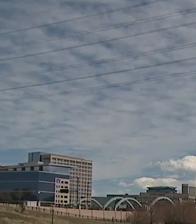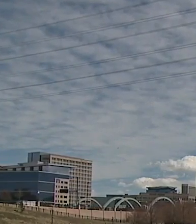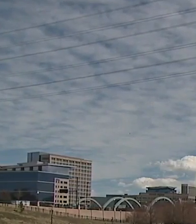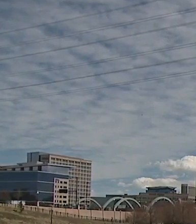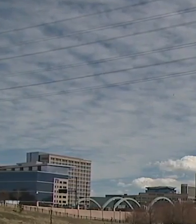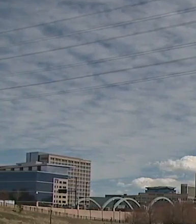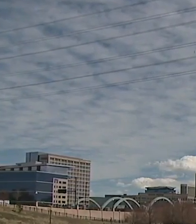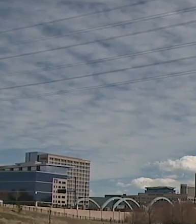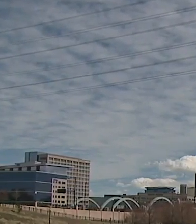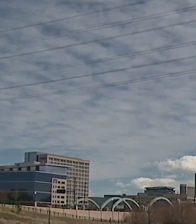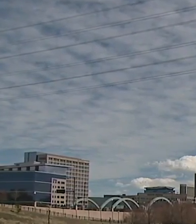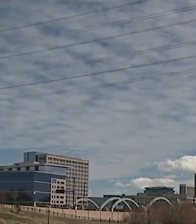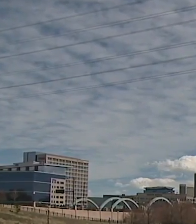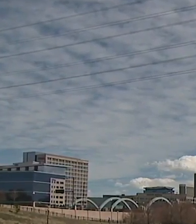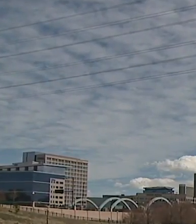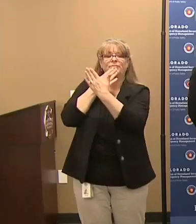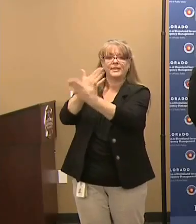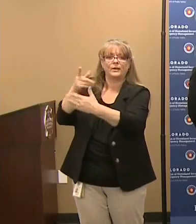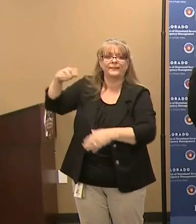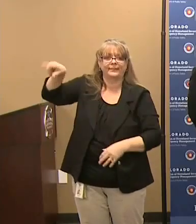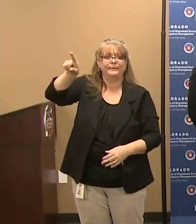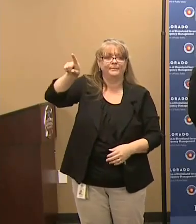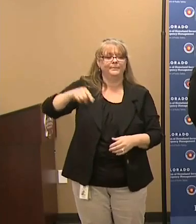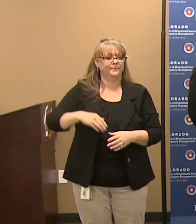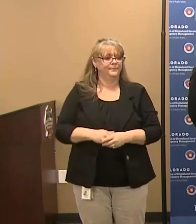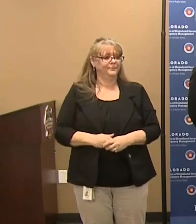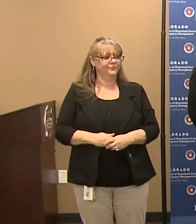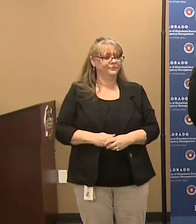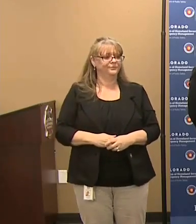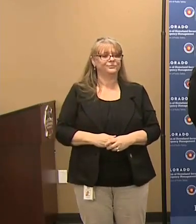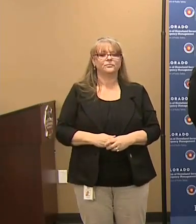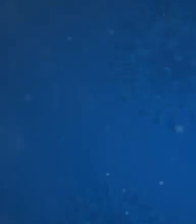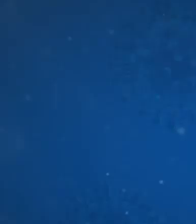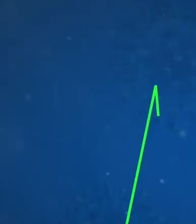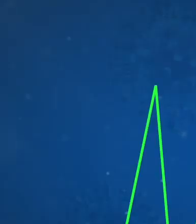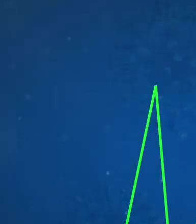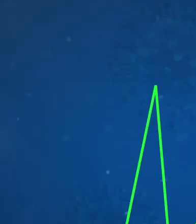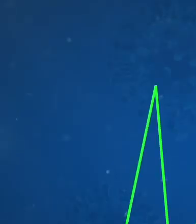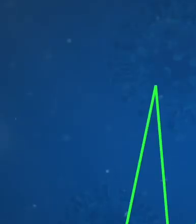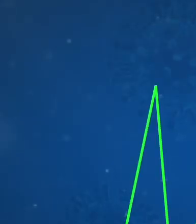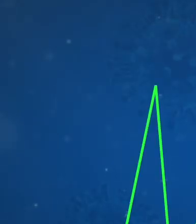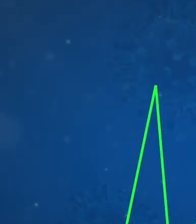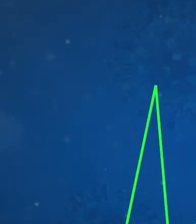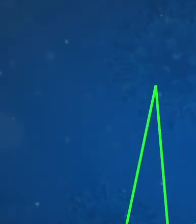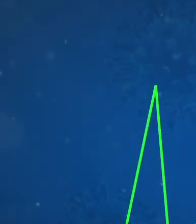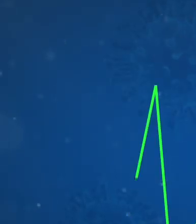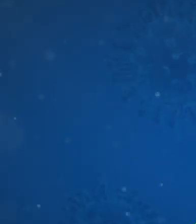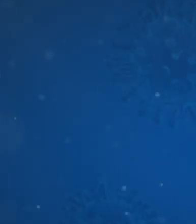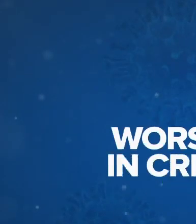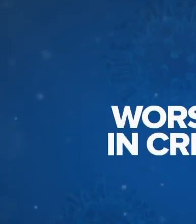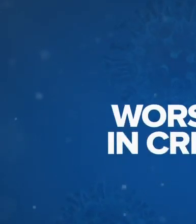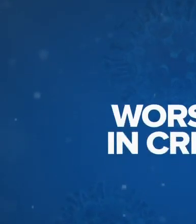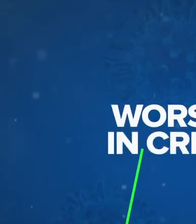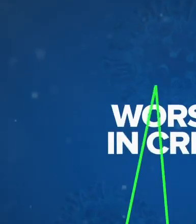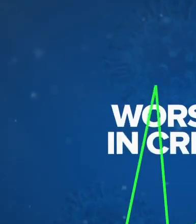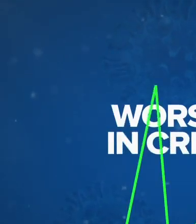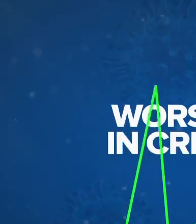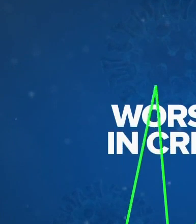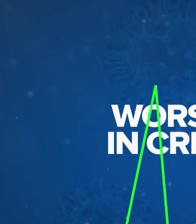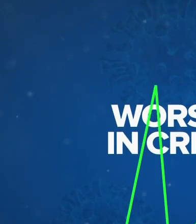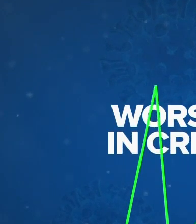their strategy to expand hospital space. So we have set some wildly important goals. The goal is a 4-tier system. The worst patients would